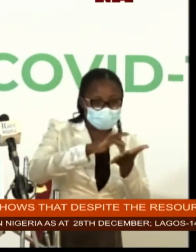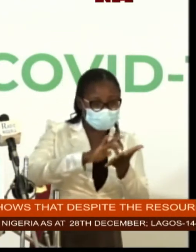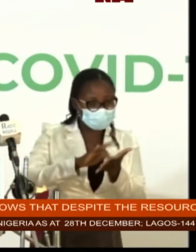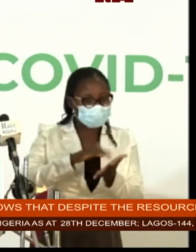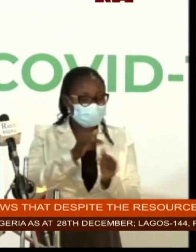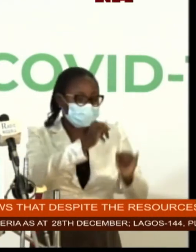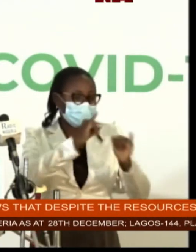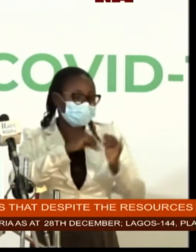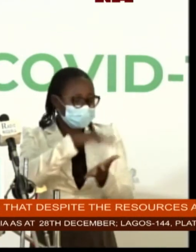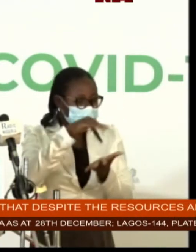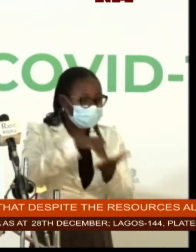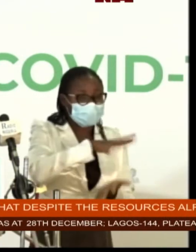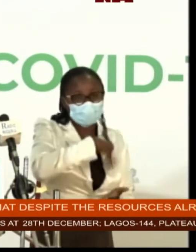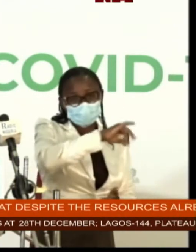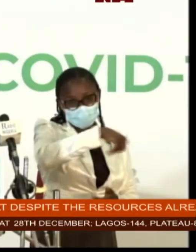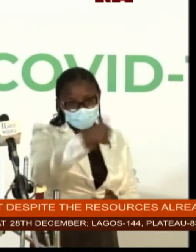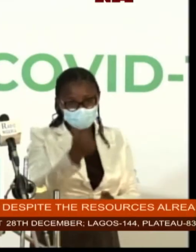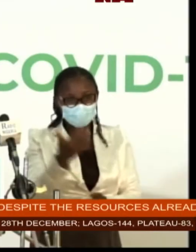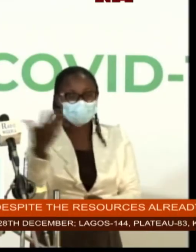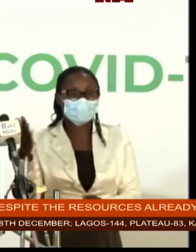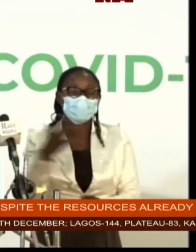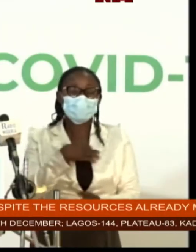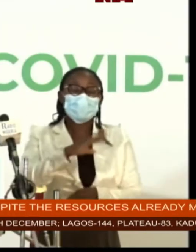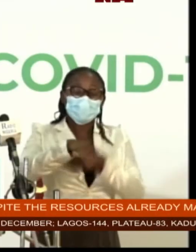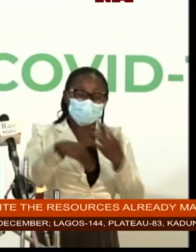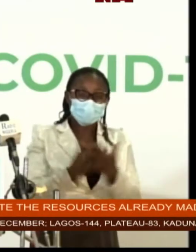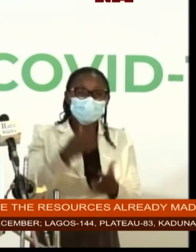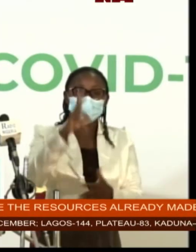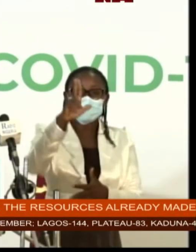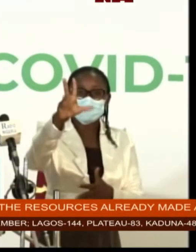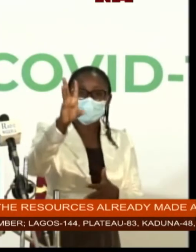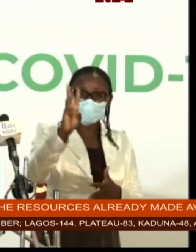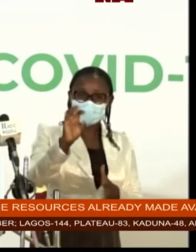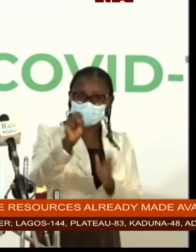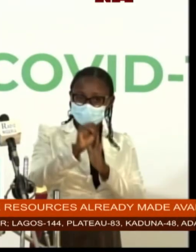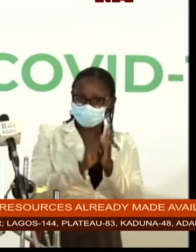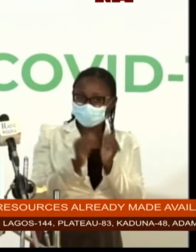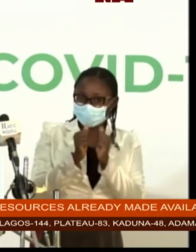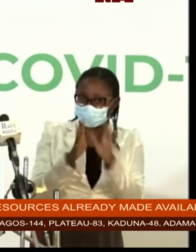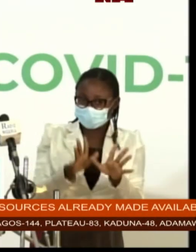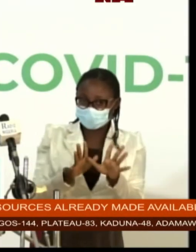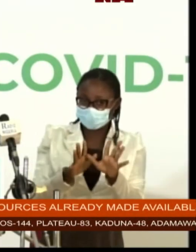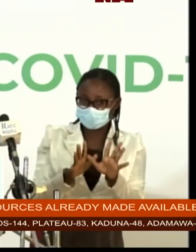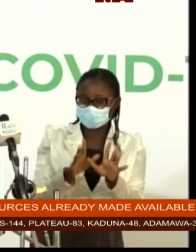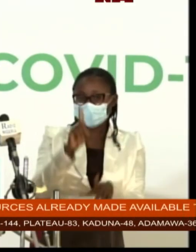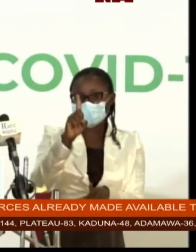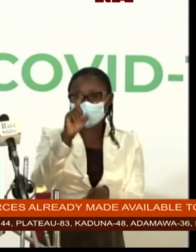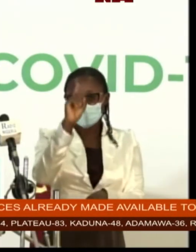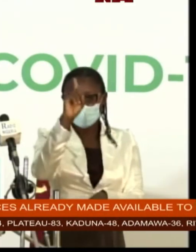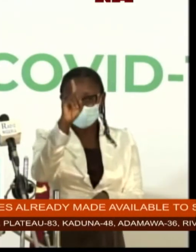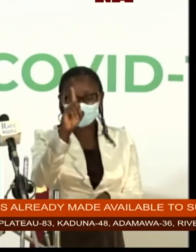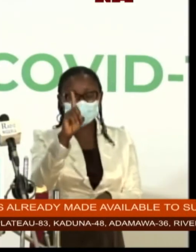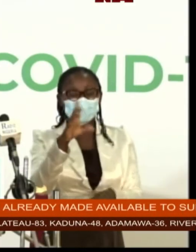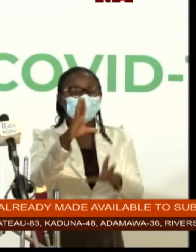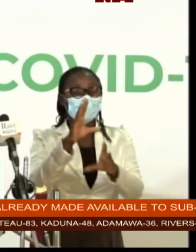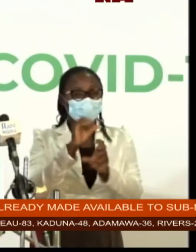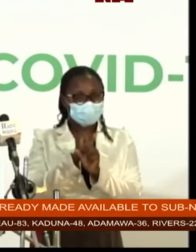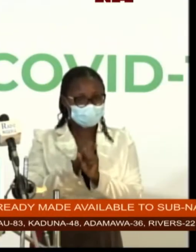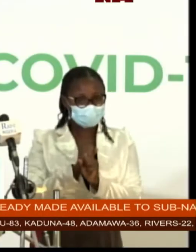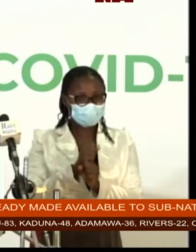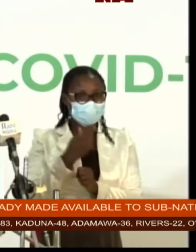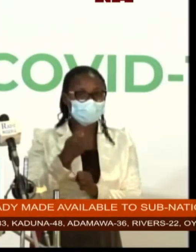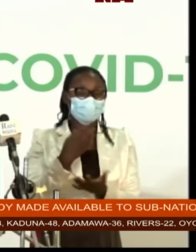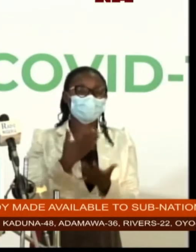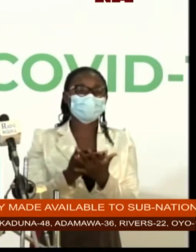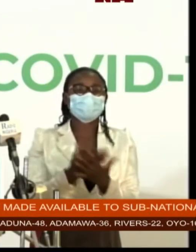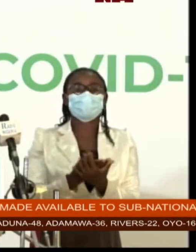rest. And all the 36 states, without exception, collected the money.